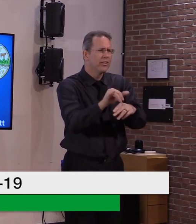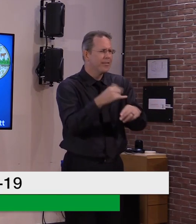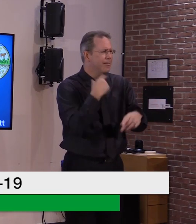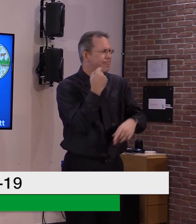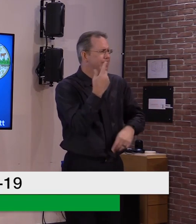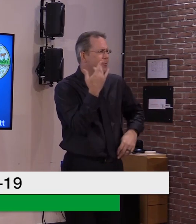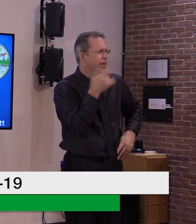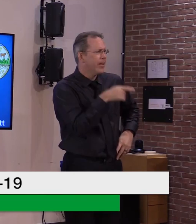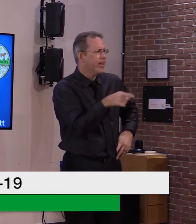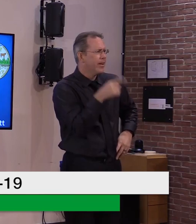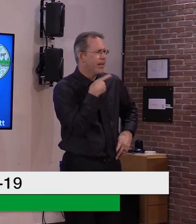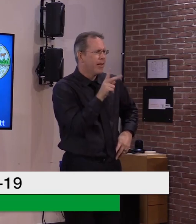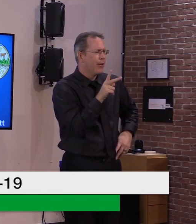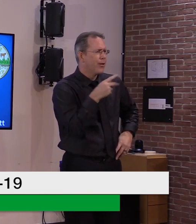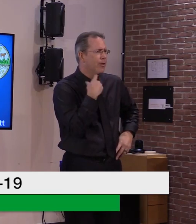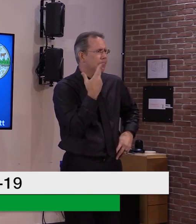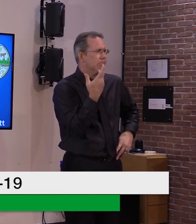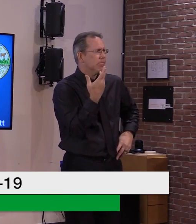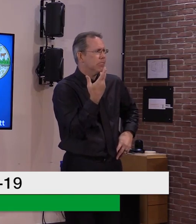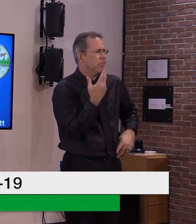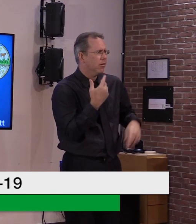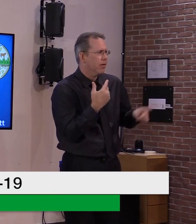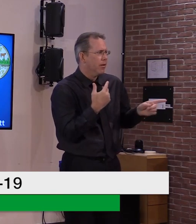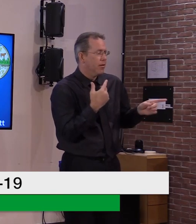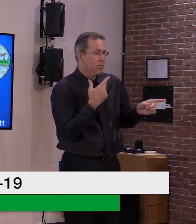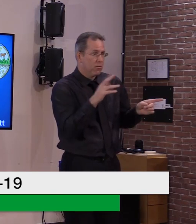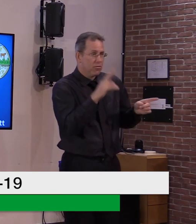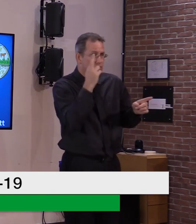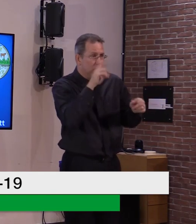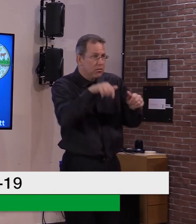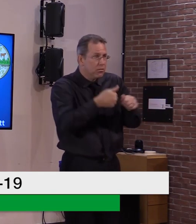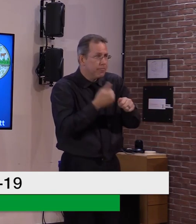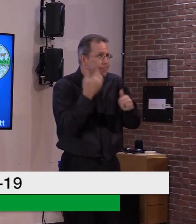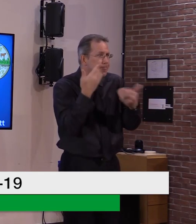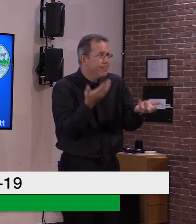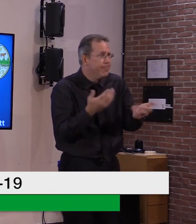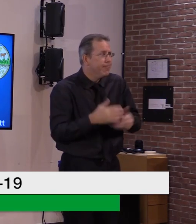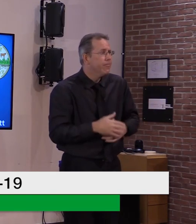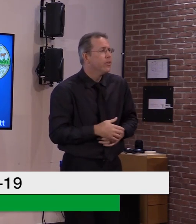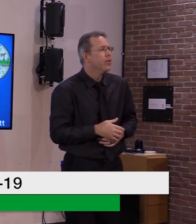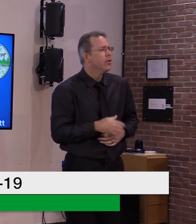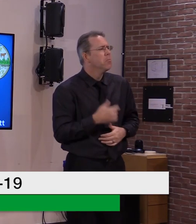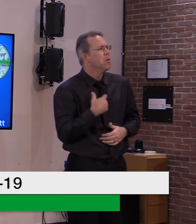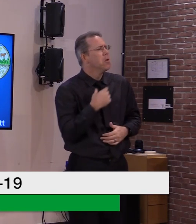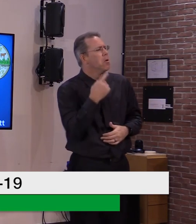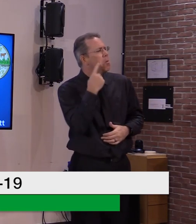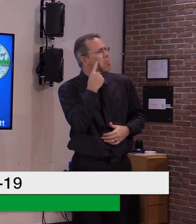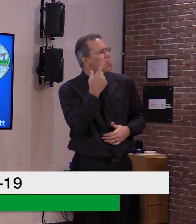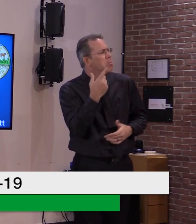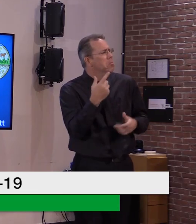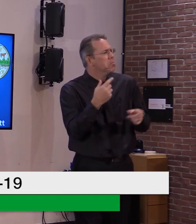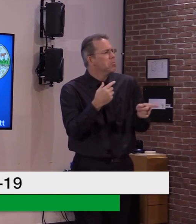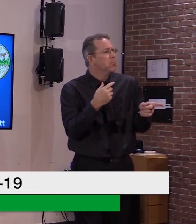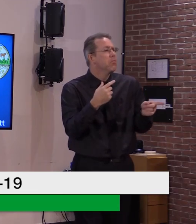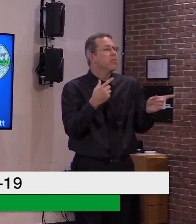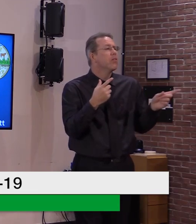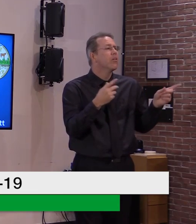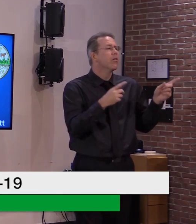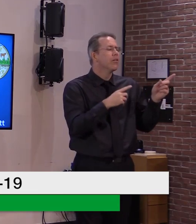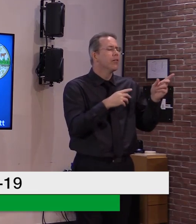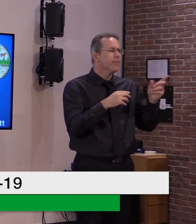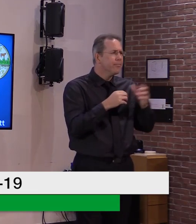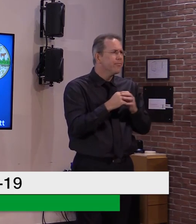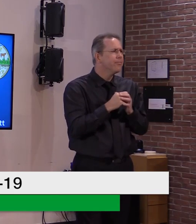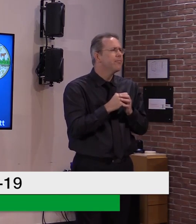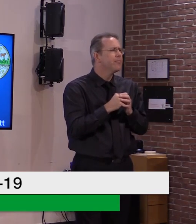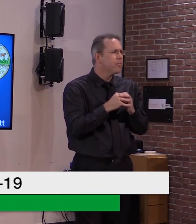but we'd be happy to consider that i know the legislature will be uh we'll be taking a look at that as well